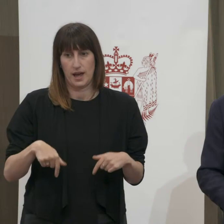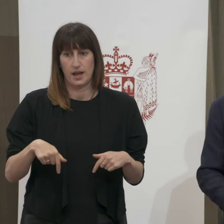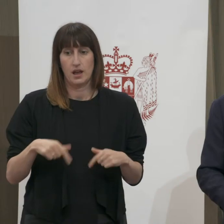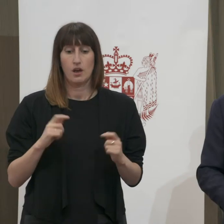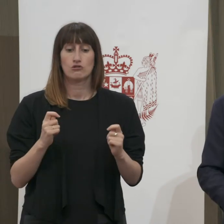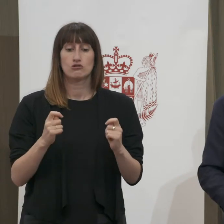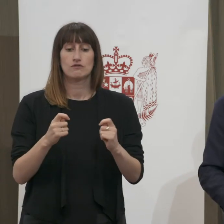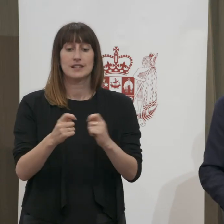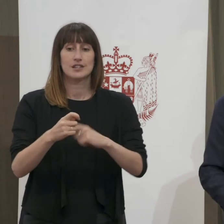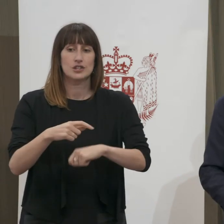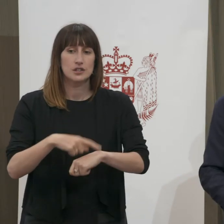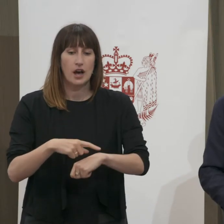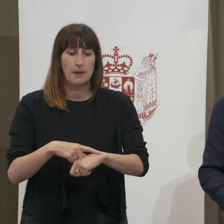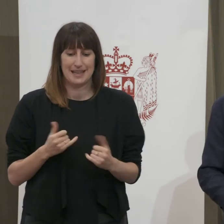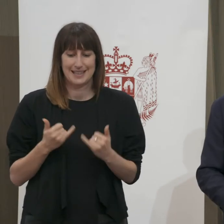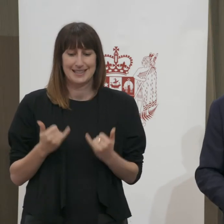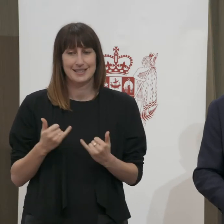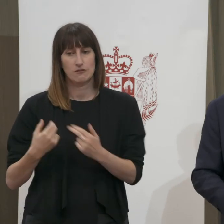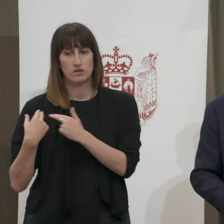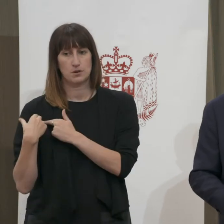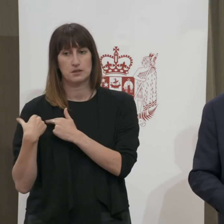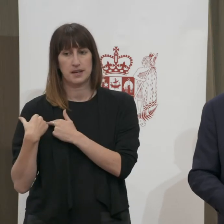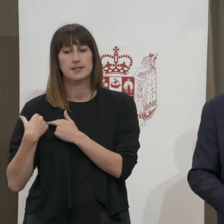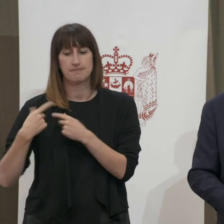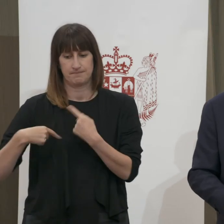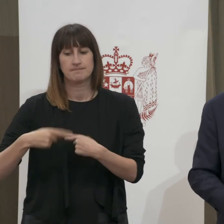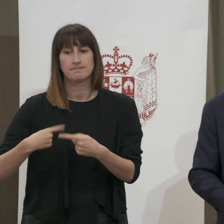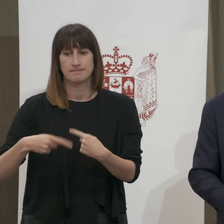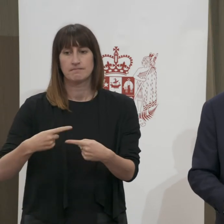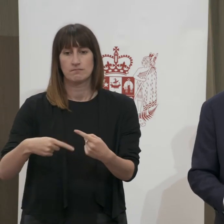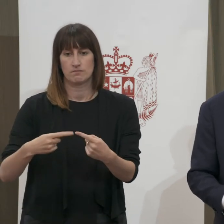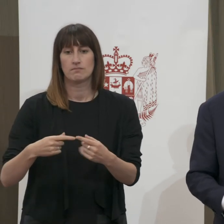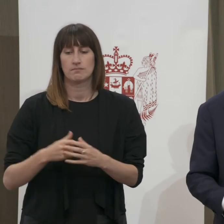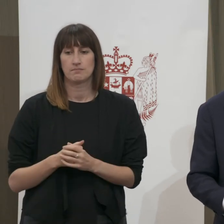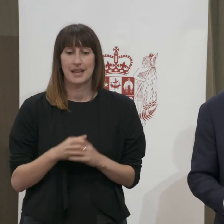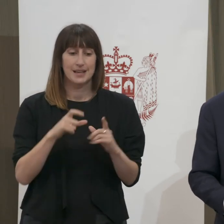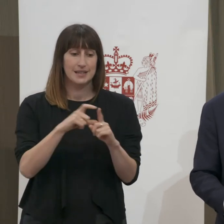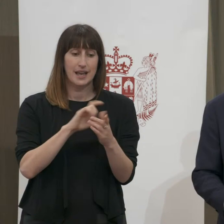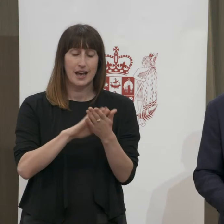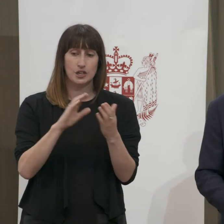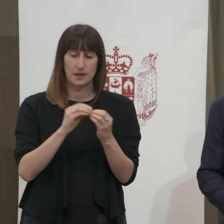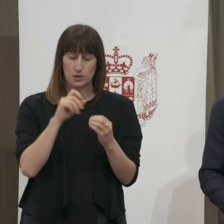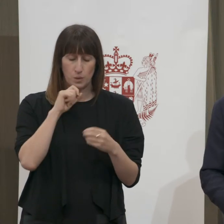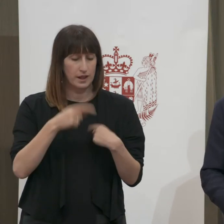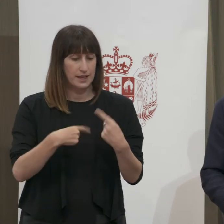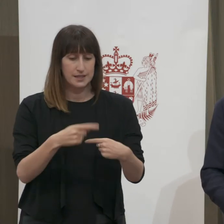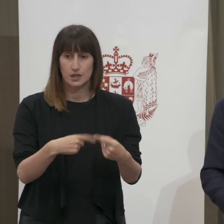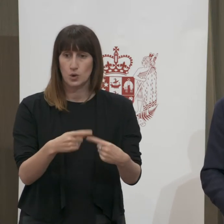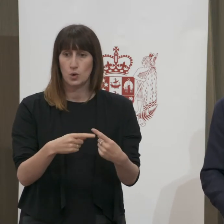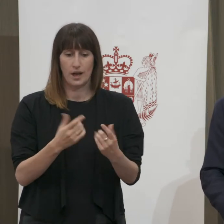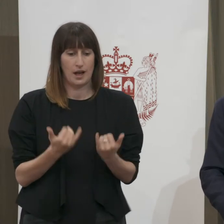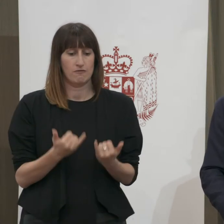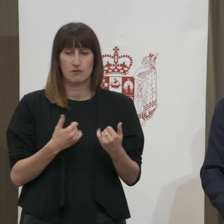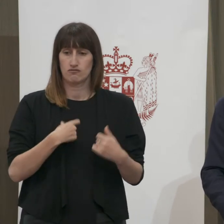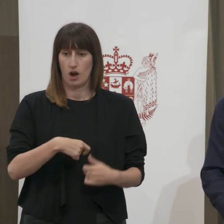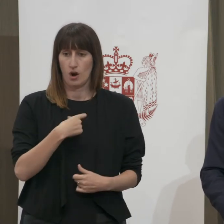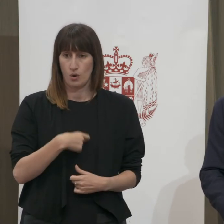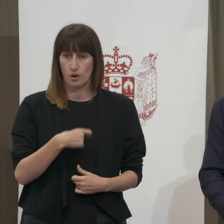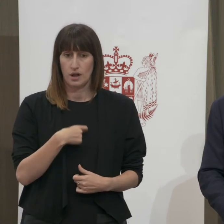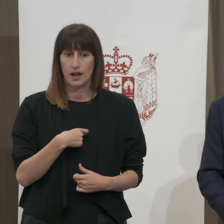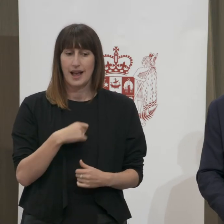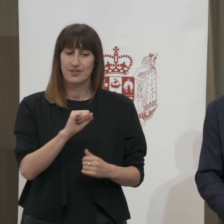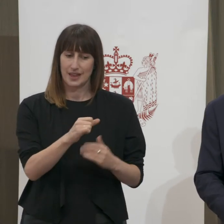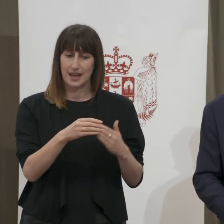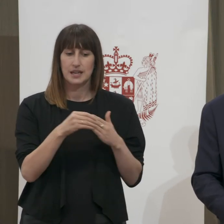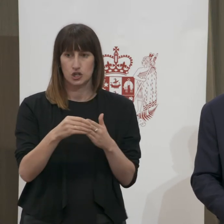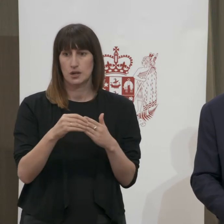transition, existing responsibilities will remain in place. DHBs will continue in their current roles, and their leadership